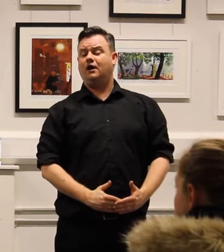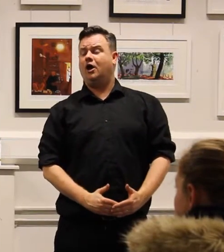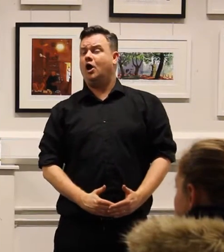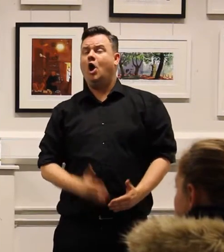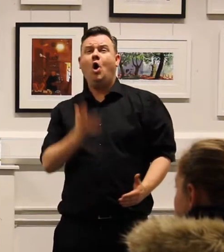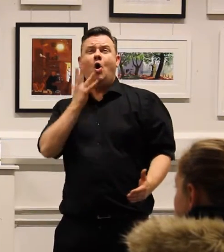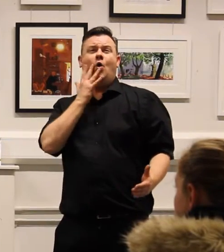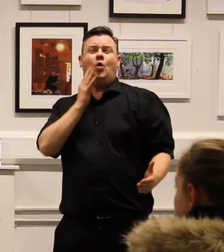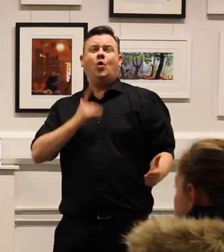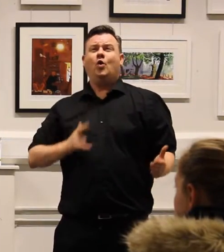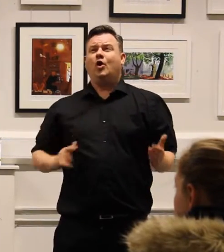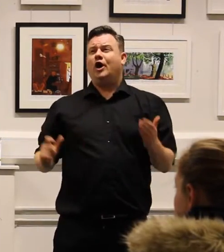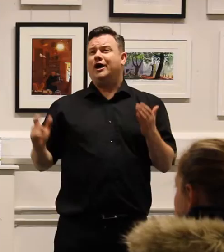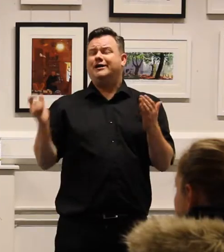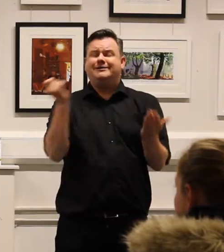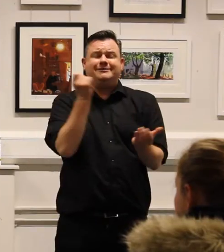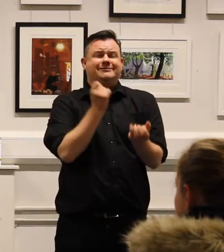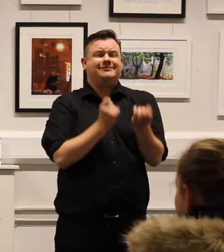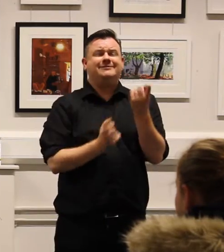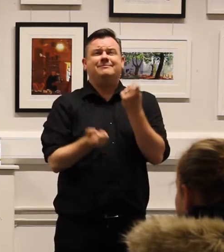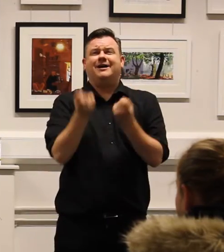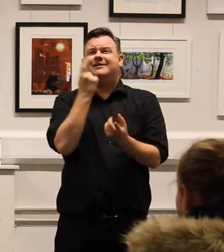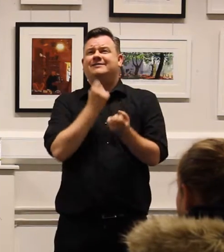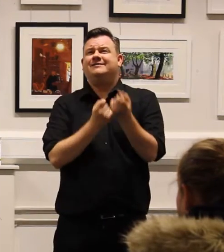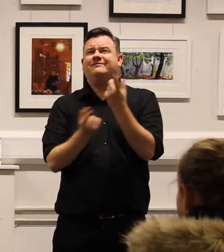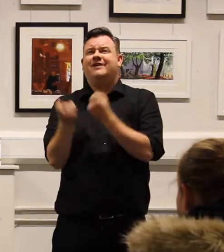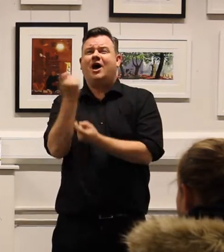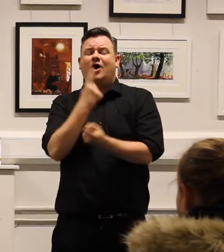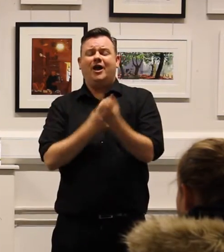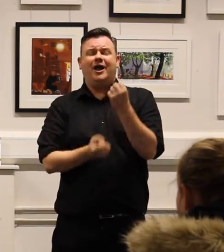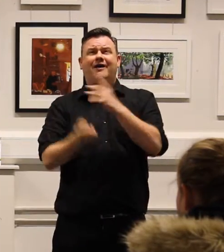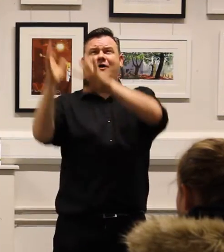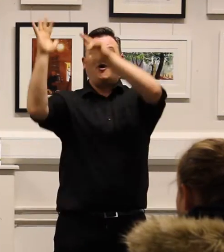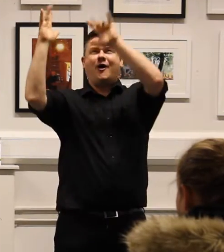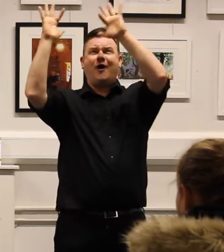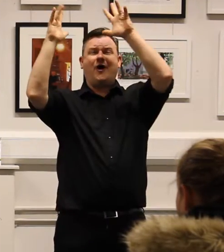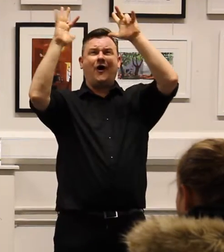When the snow keeps, it starts